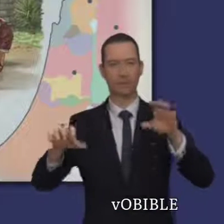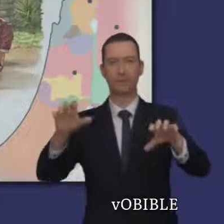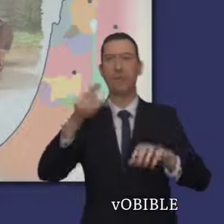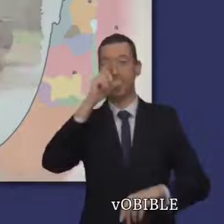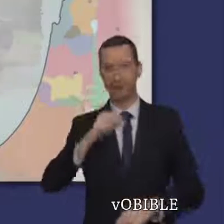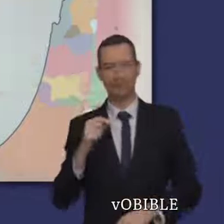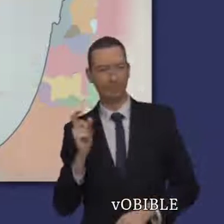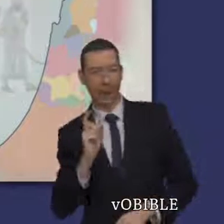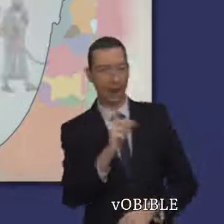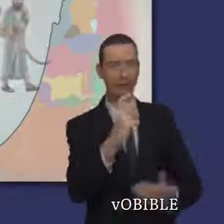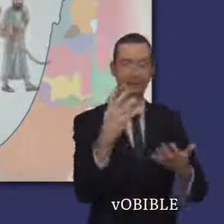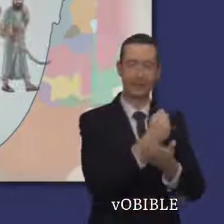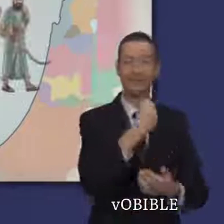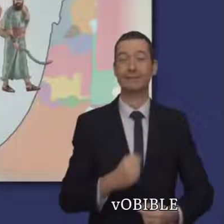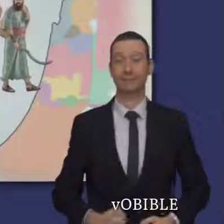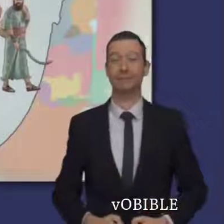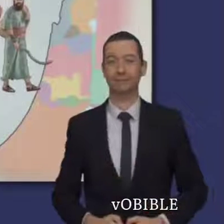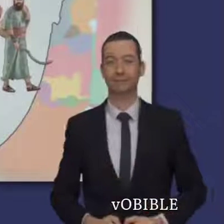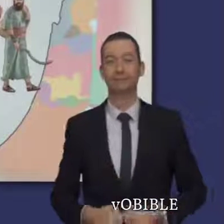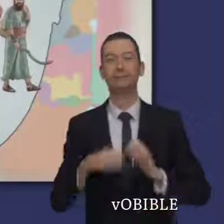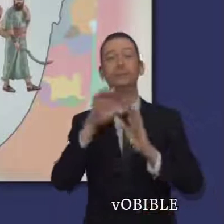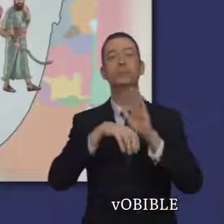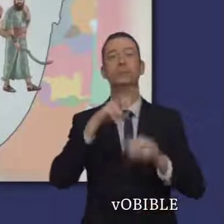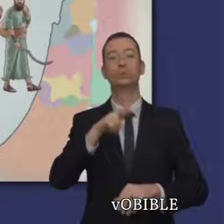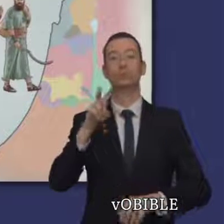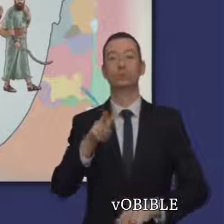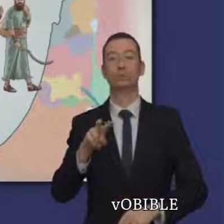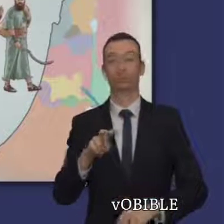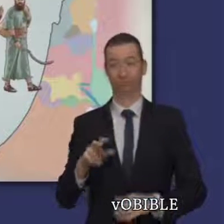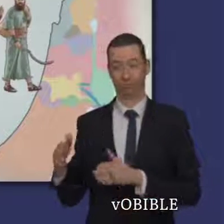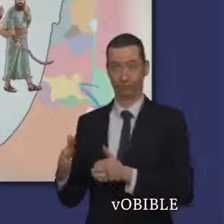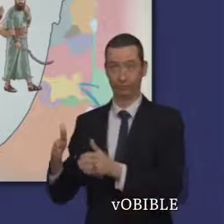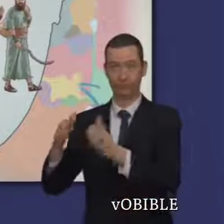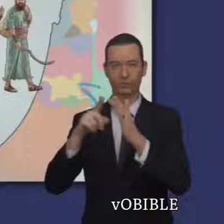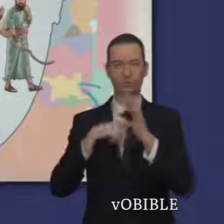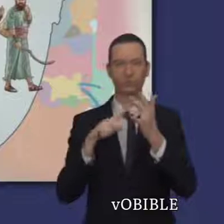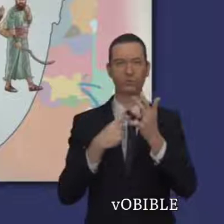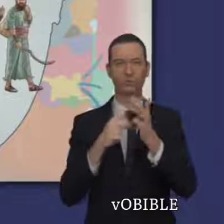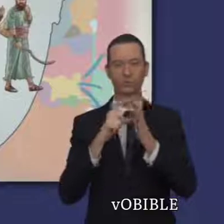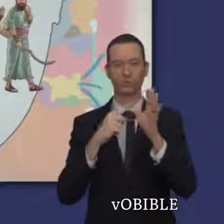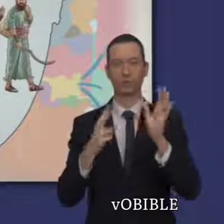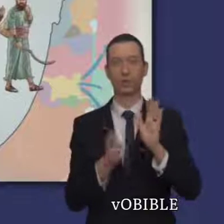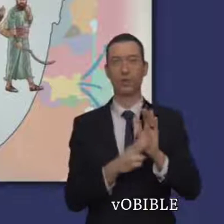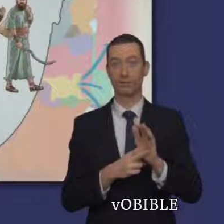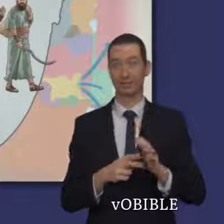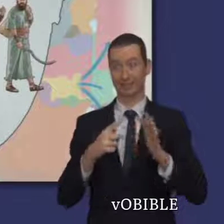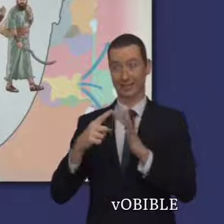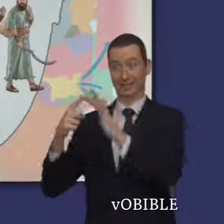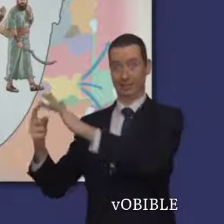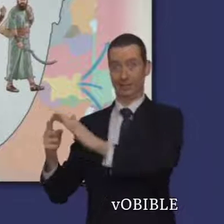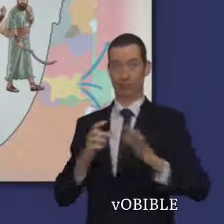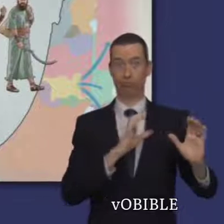manslayer. In chapter 22, the tribes of Reuben and Gad and the half-tribe of Manasseh go to